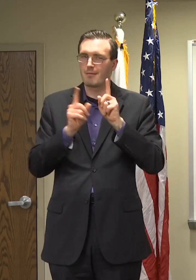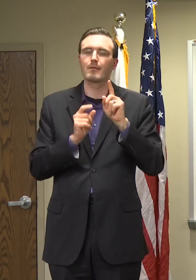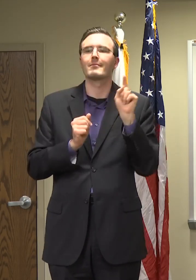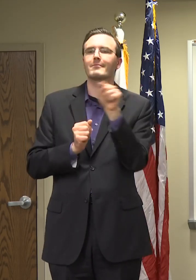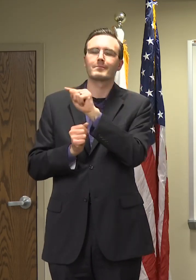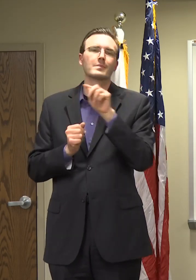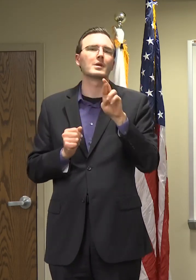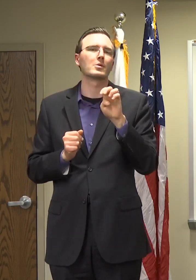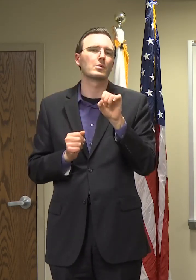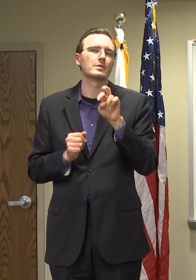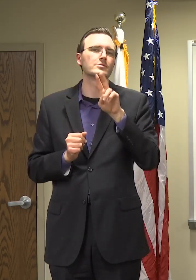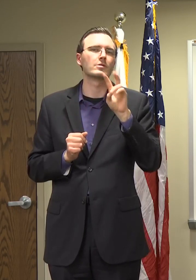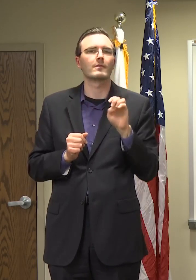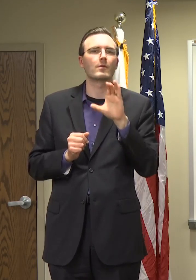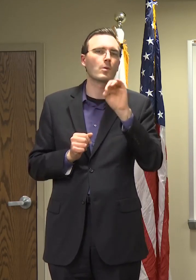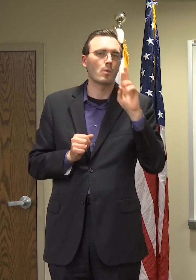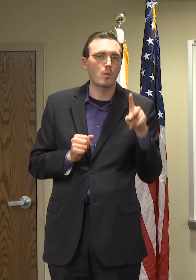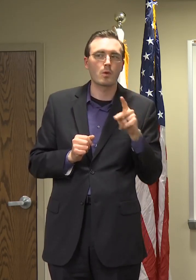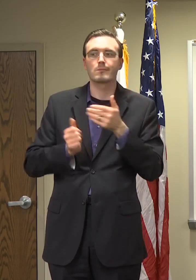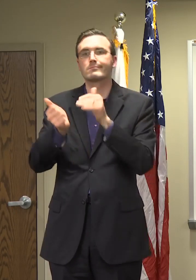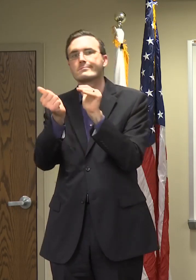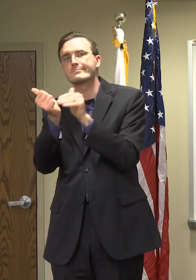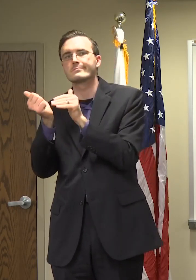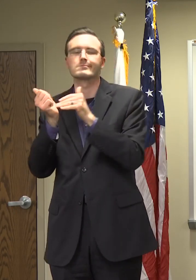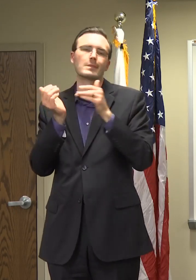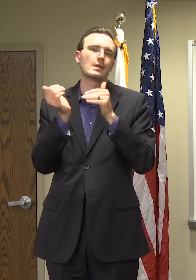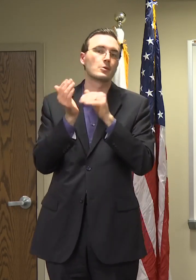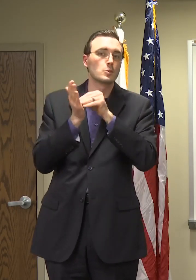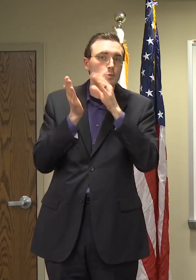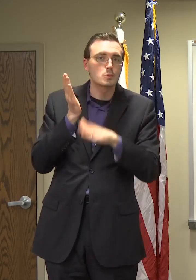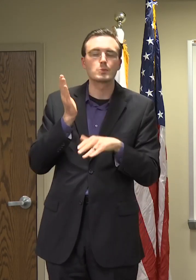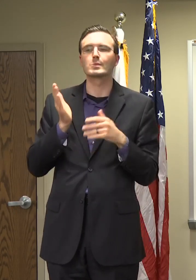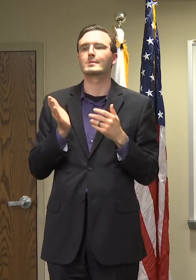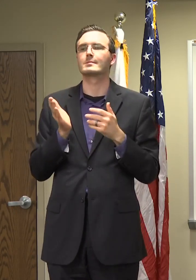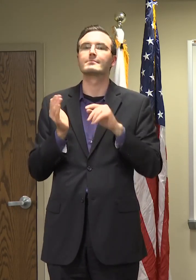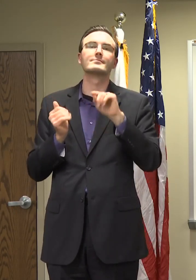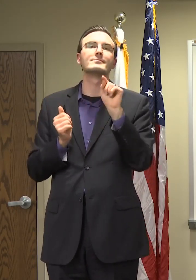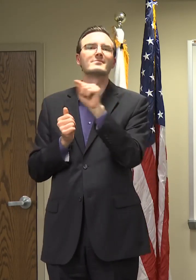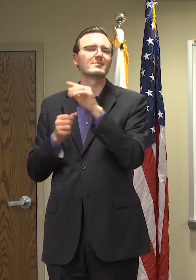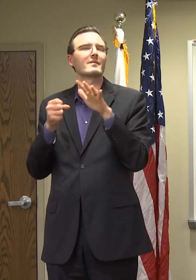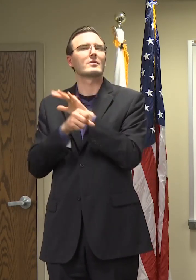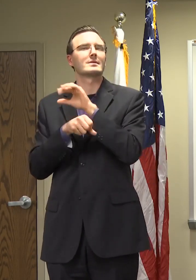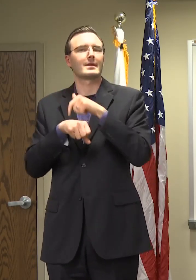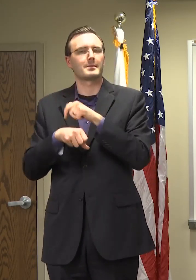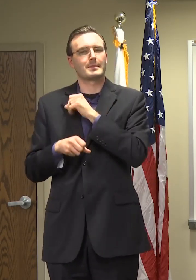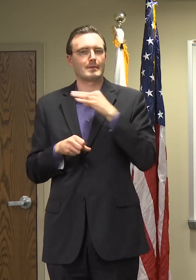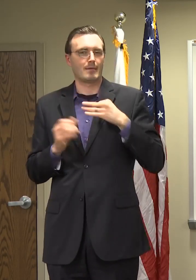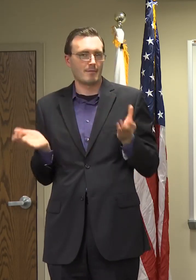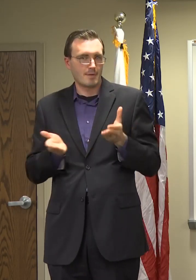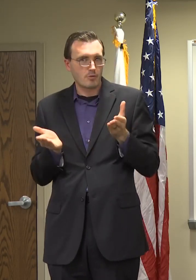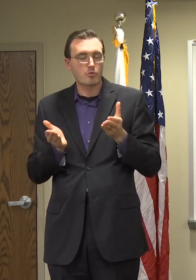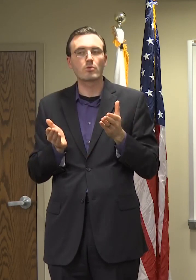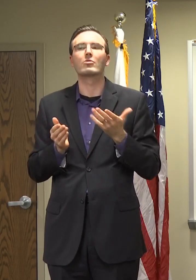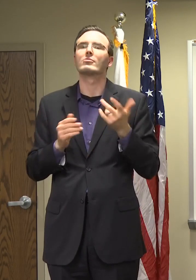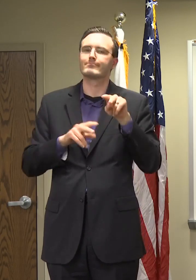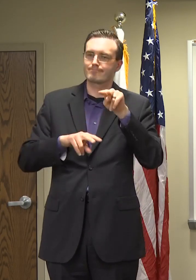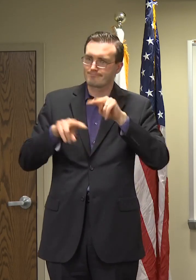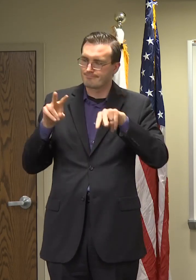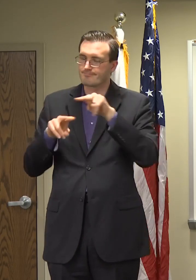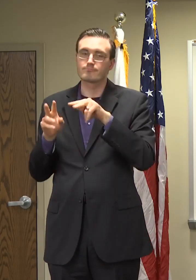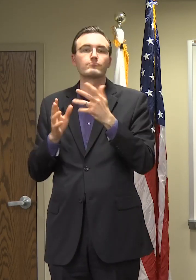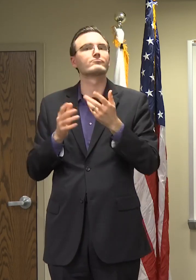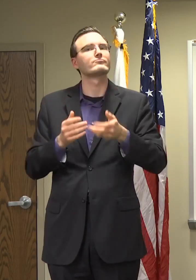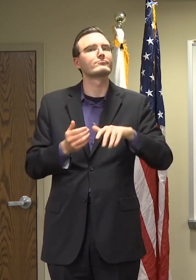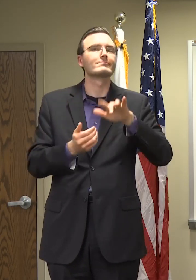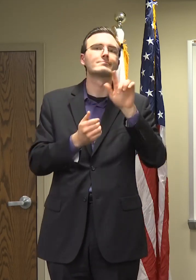physicians from our community, along with our full-time disease investigation staff, who contact you to identify, if you're a positive case,